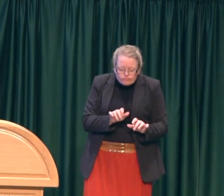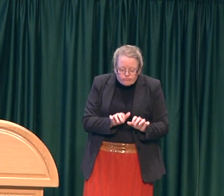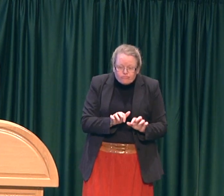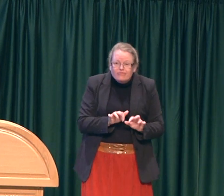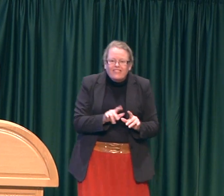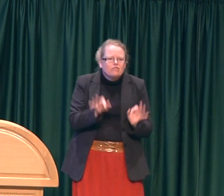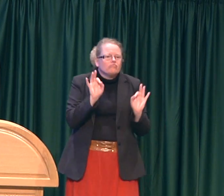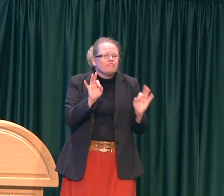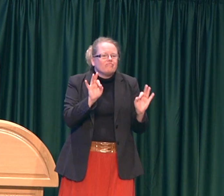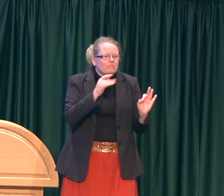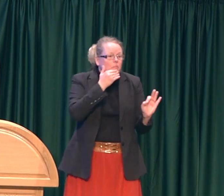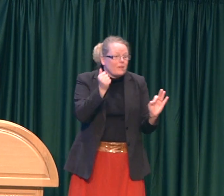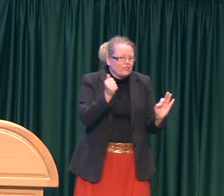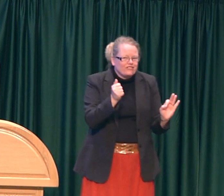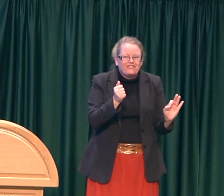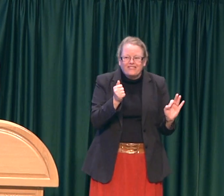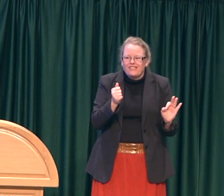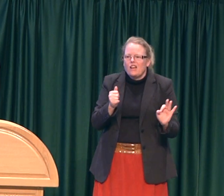Then they became smaller, and that was much better.